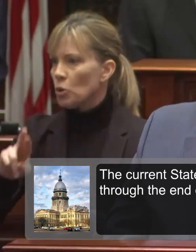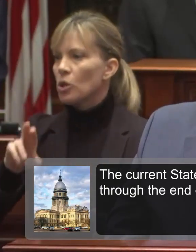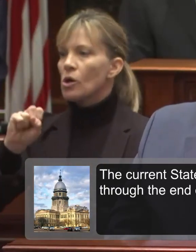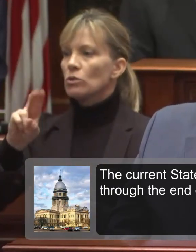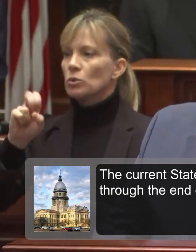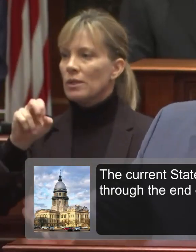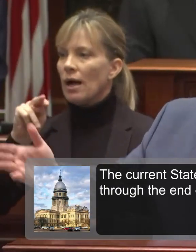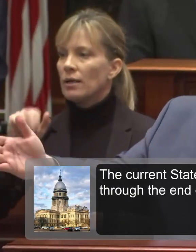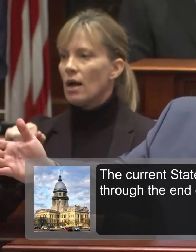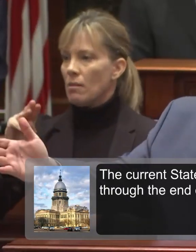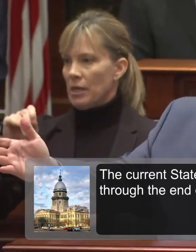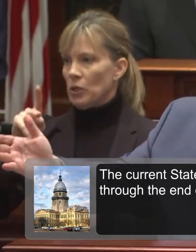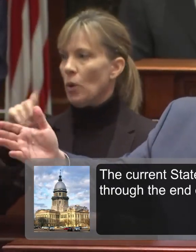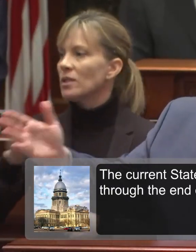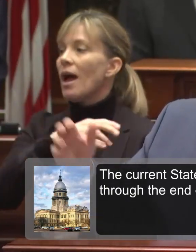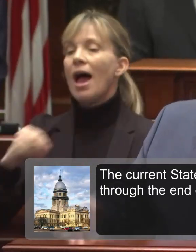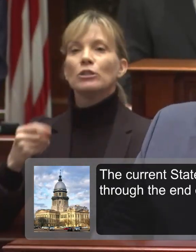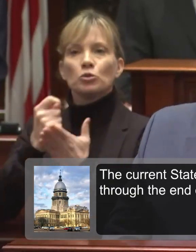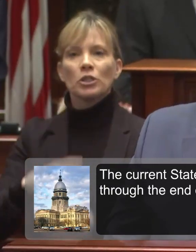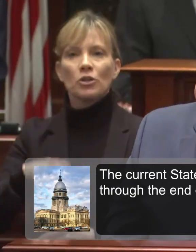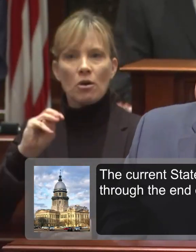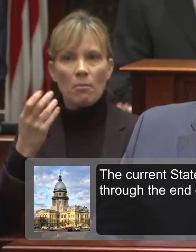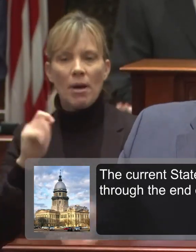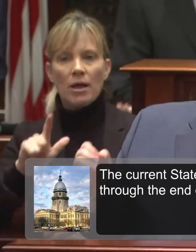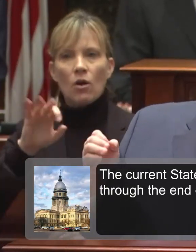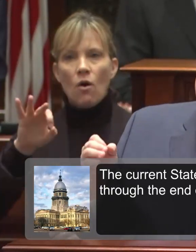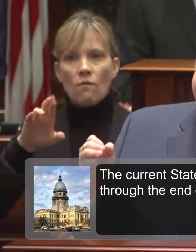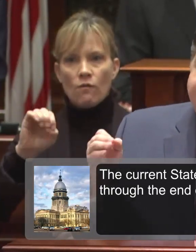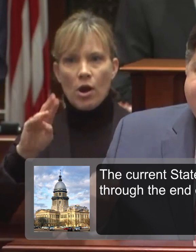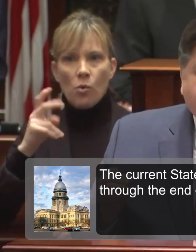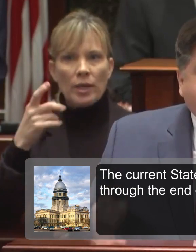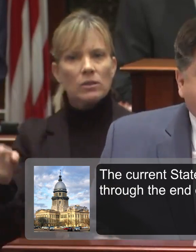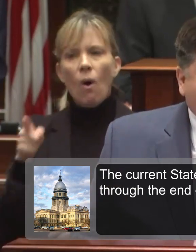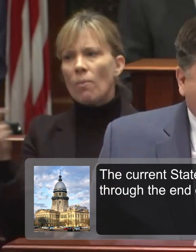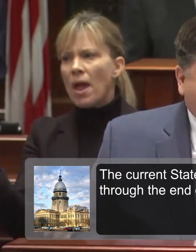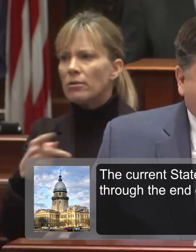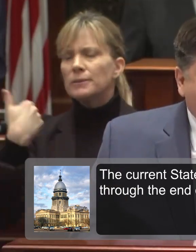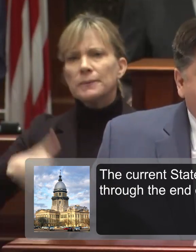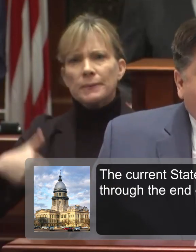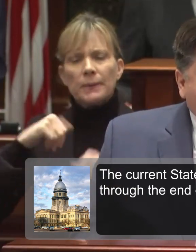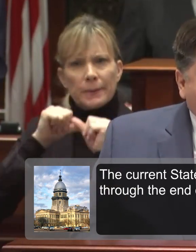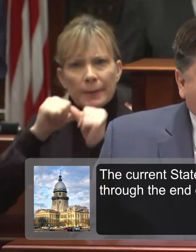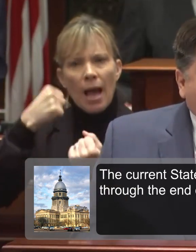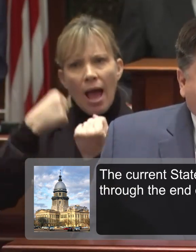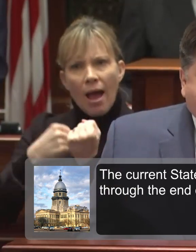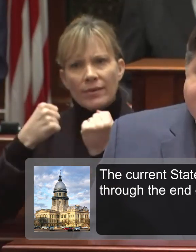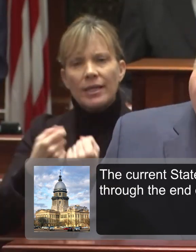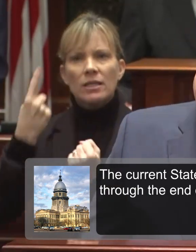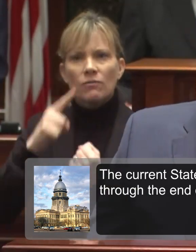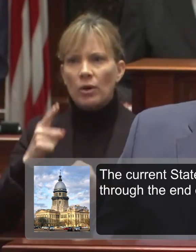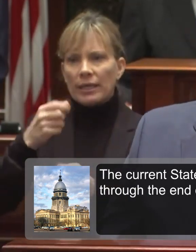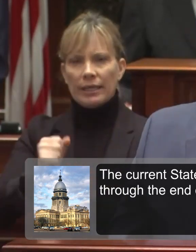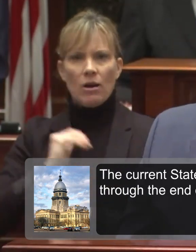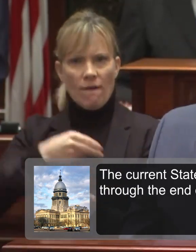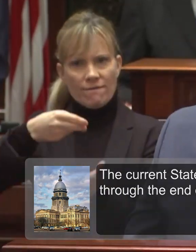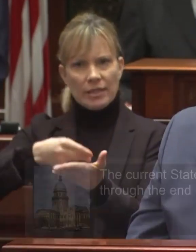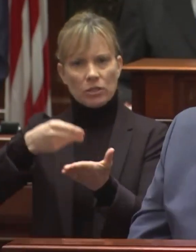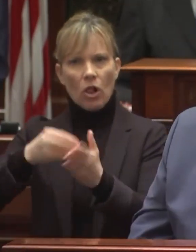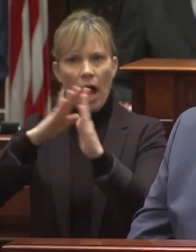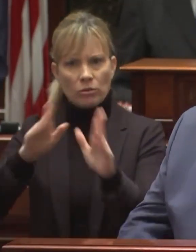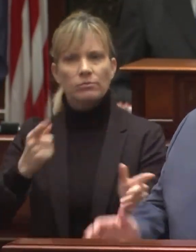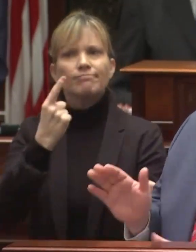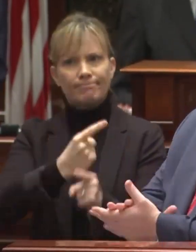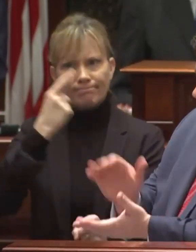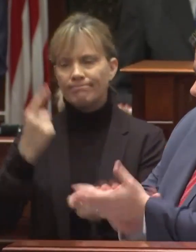Susana Mendoza, and our treasurer, Michael Frericks, who have been tireless advocates on behalf of getting our fiscal house in